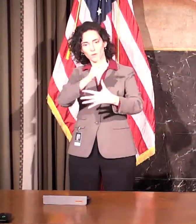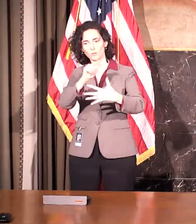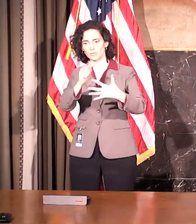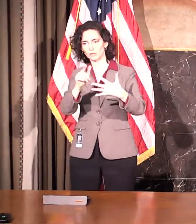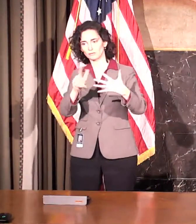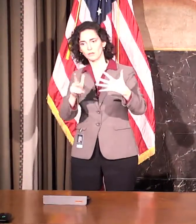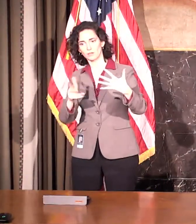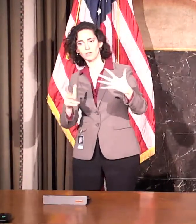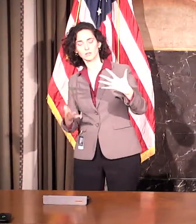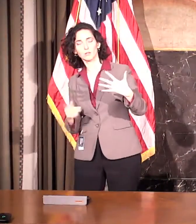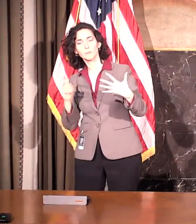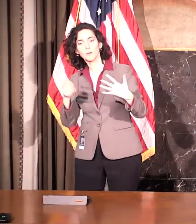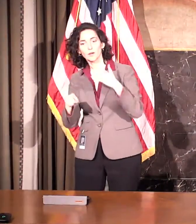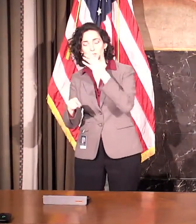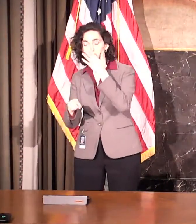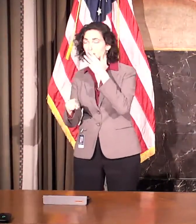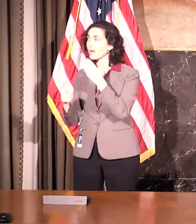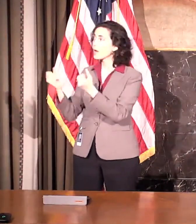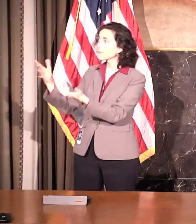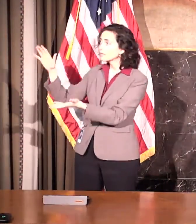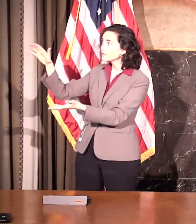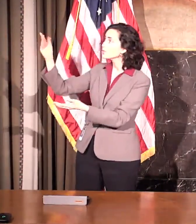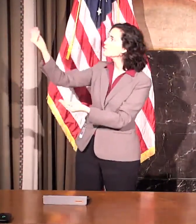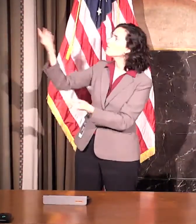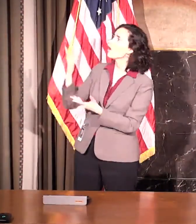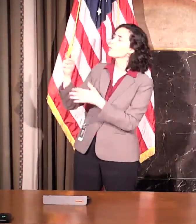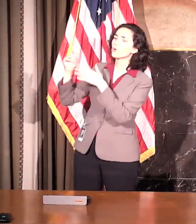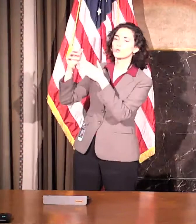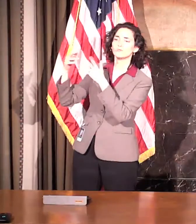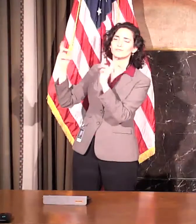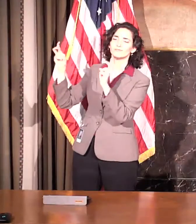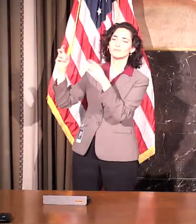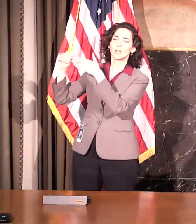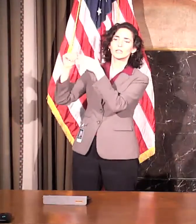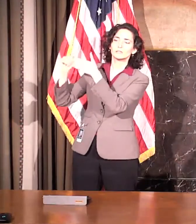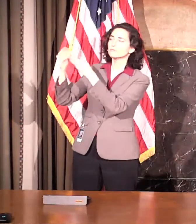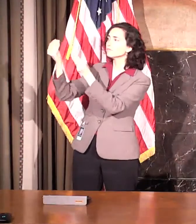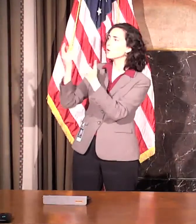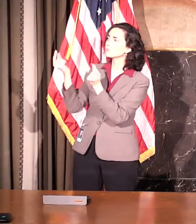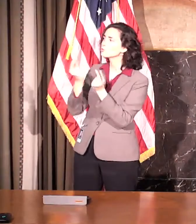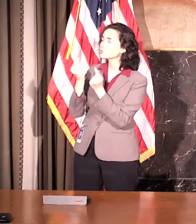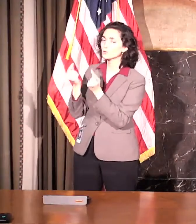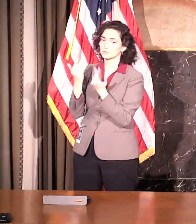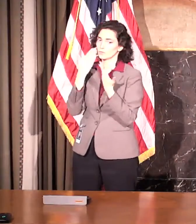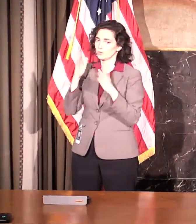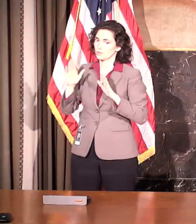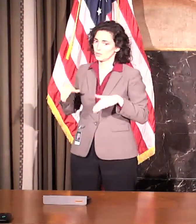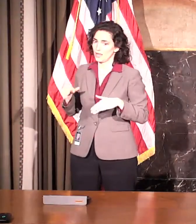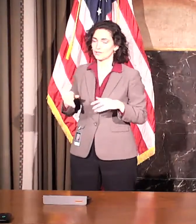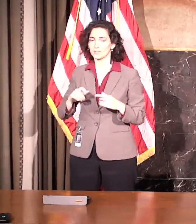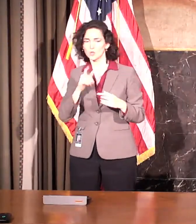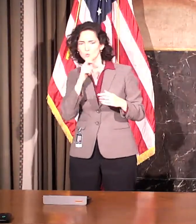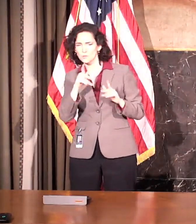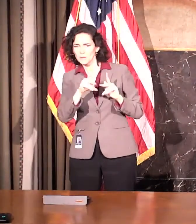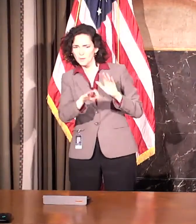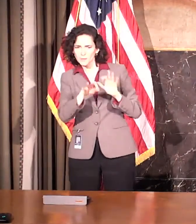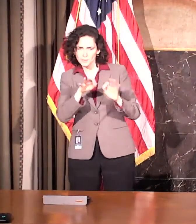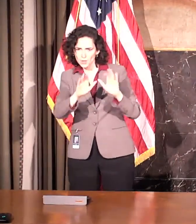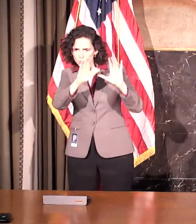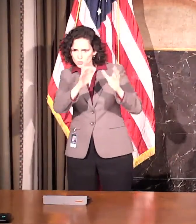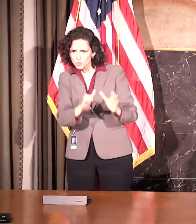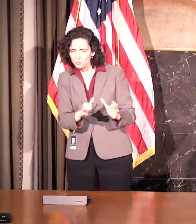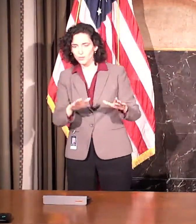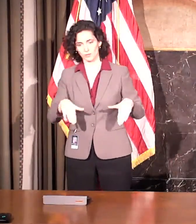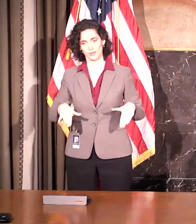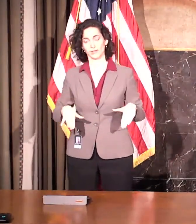allocations are going to be going forward, so we can't tell people exactly when that's going to happen. I will tell you that we will be focused